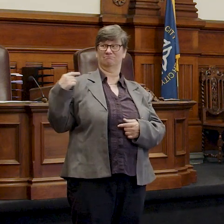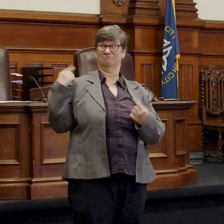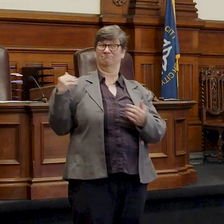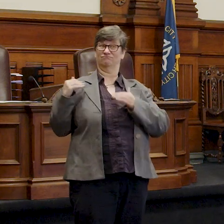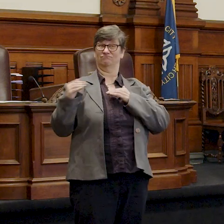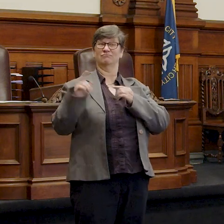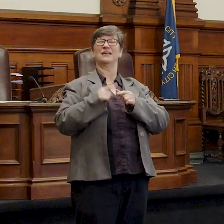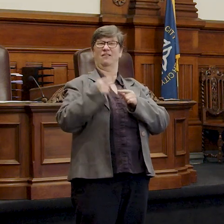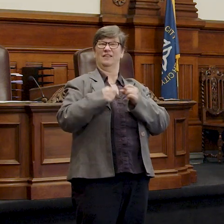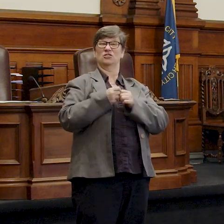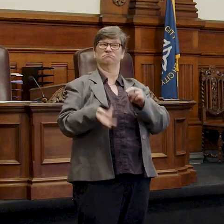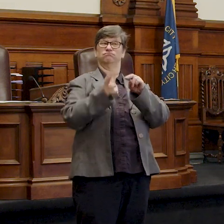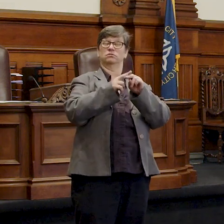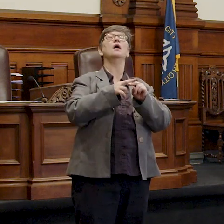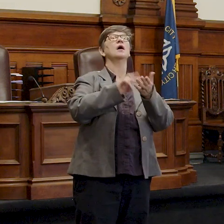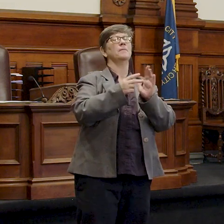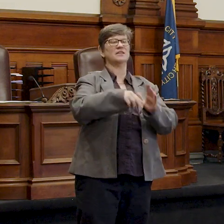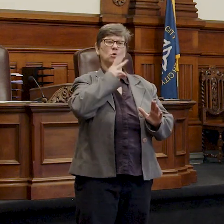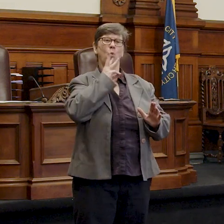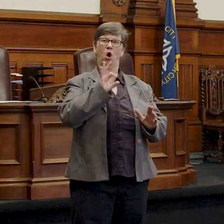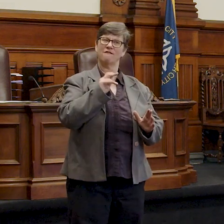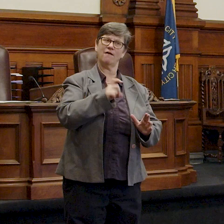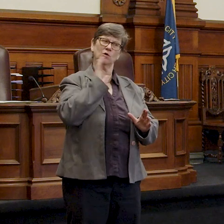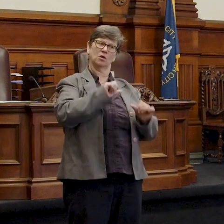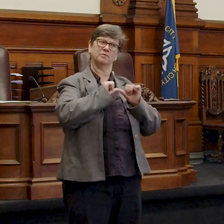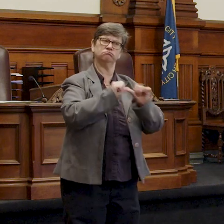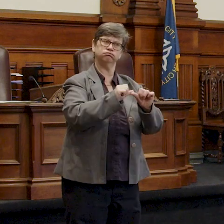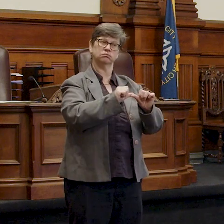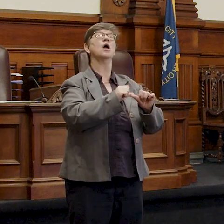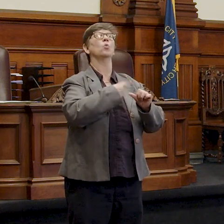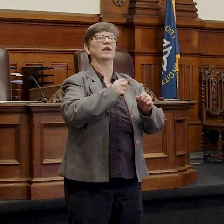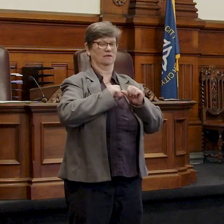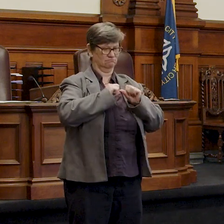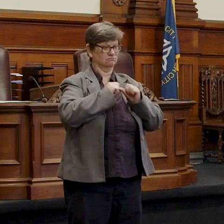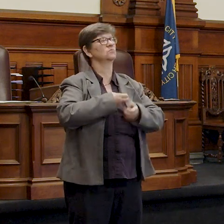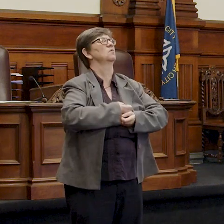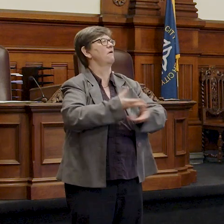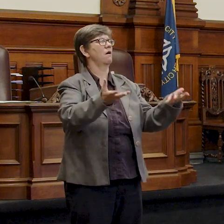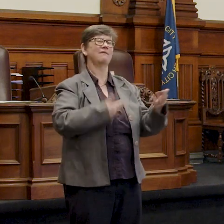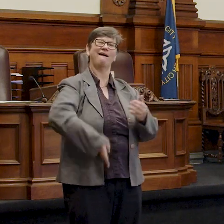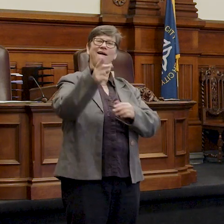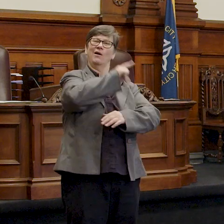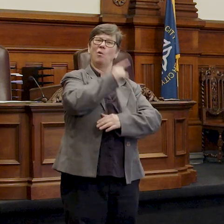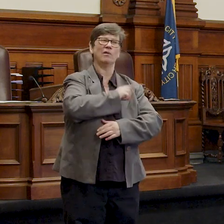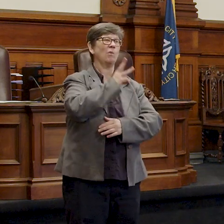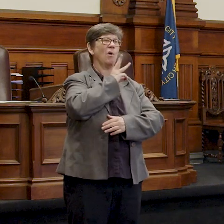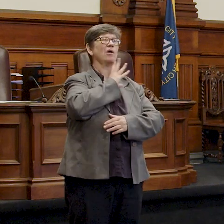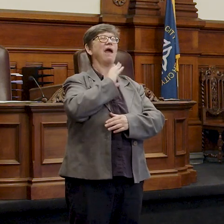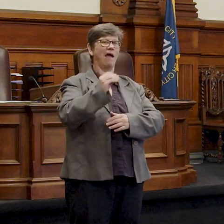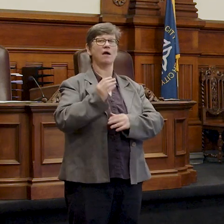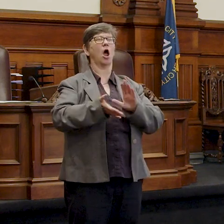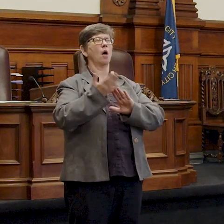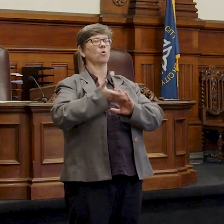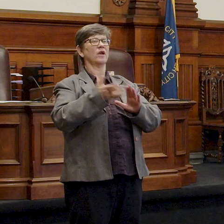of our water fund, which will allow us to deliver the high-quality water and operational infrastructure